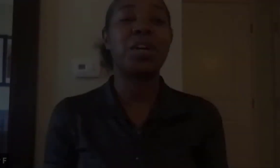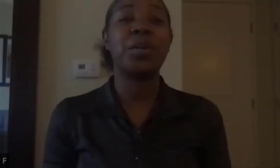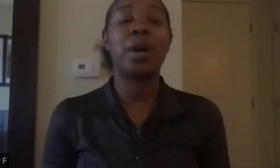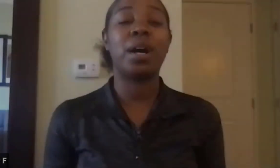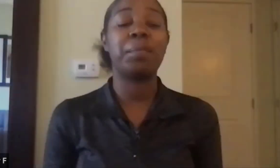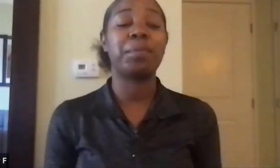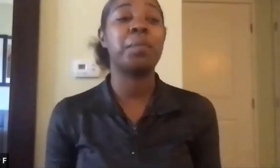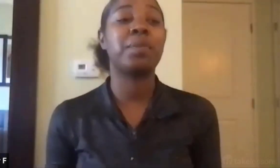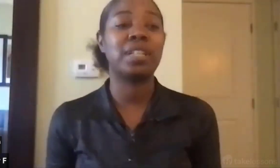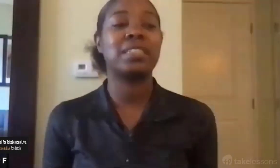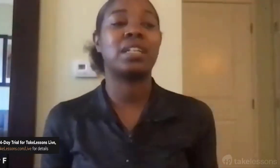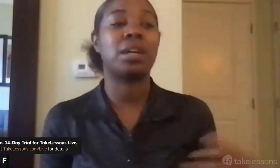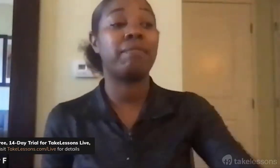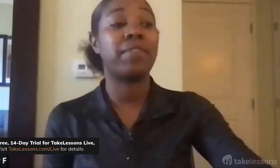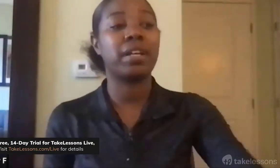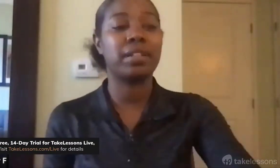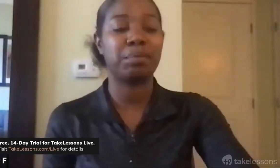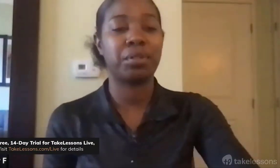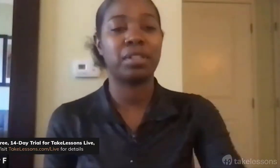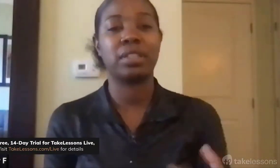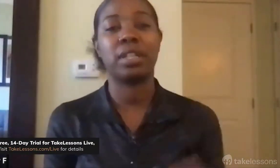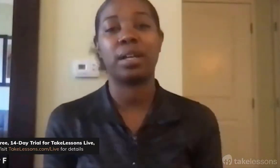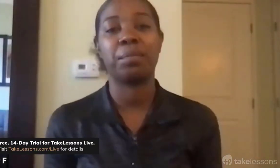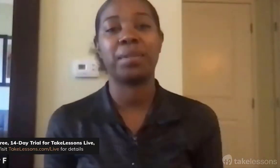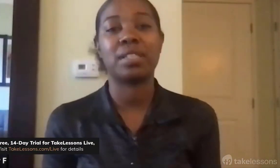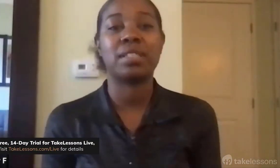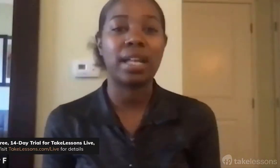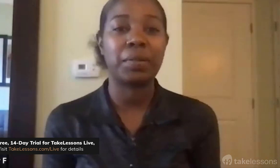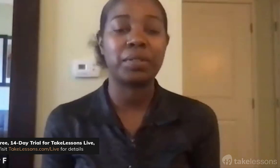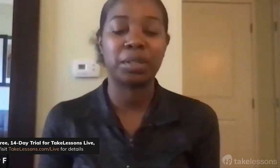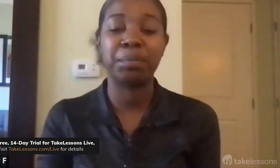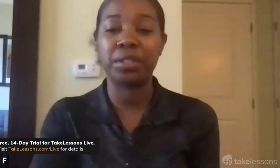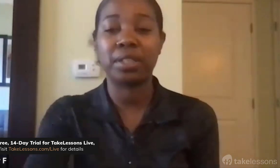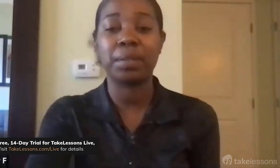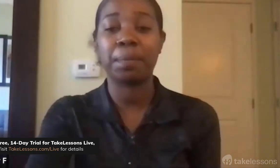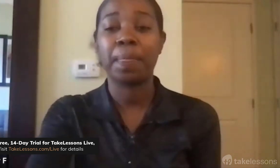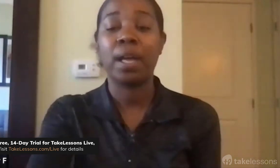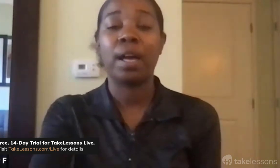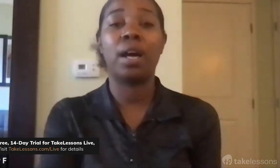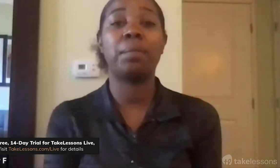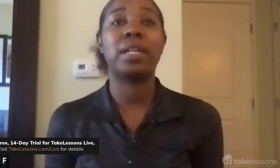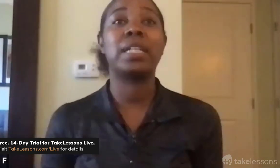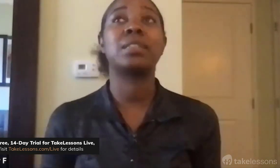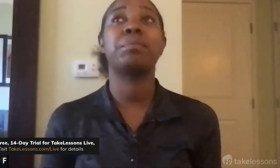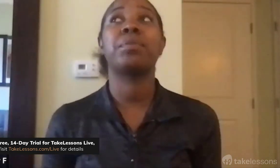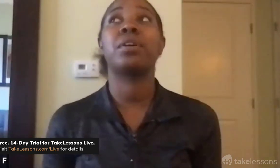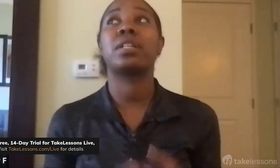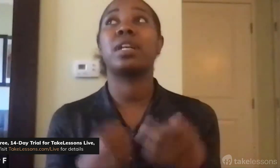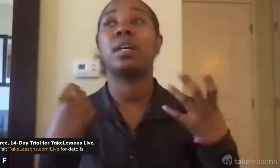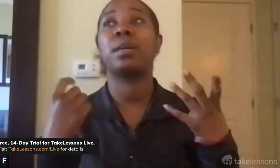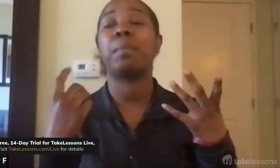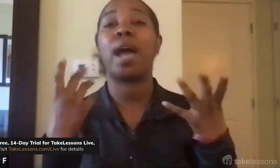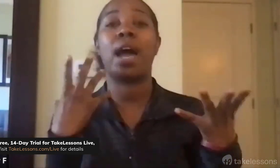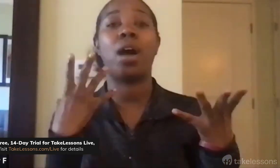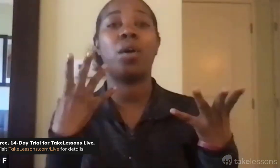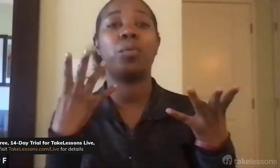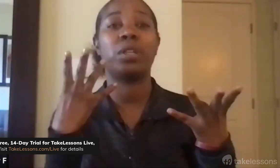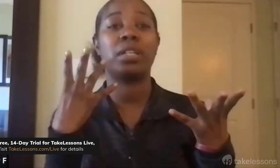So, couple of things that are very important in the sign language community. It is important how